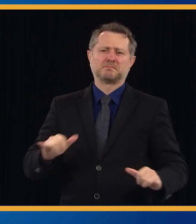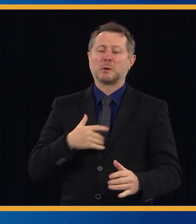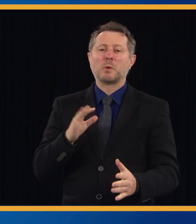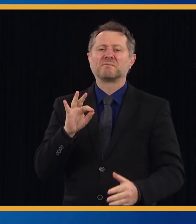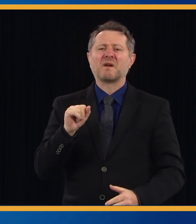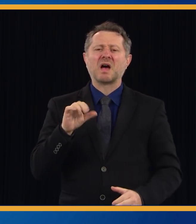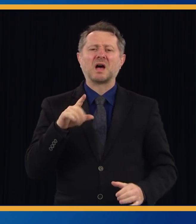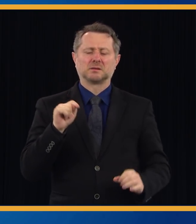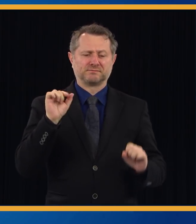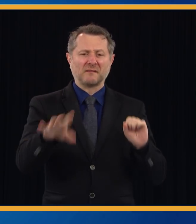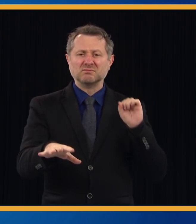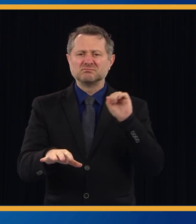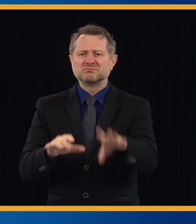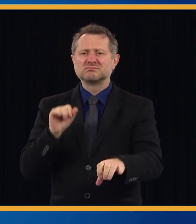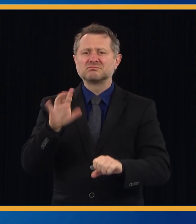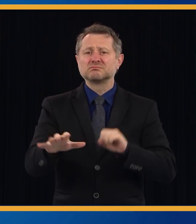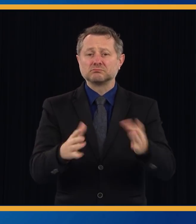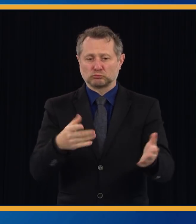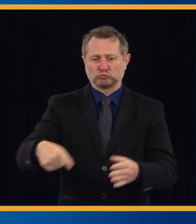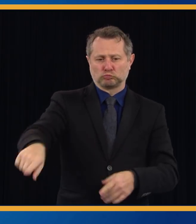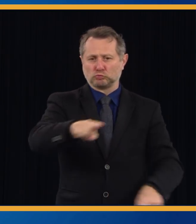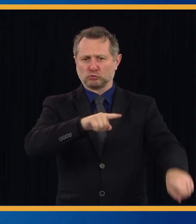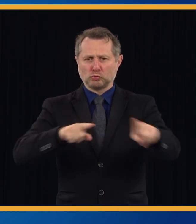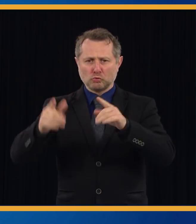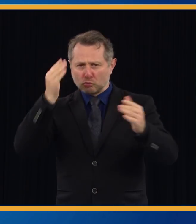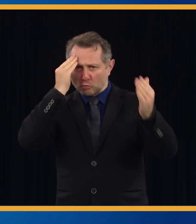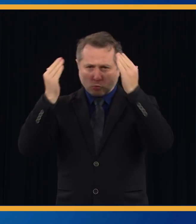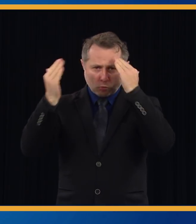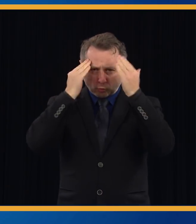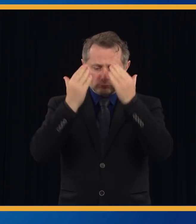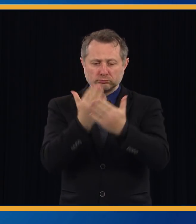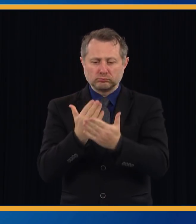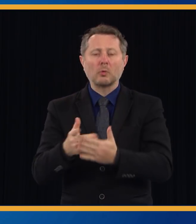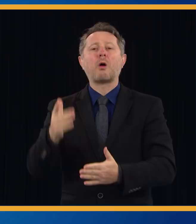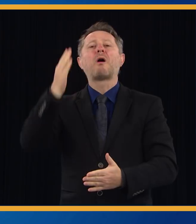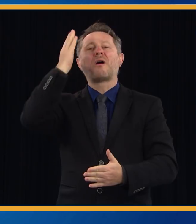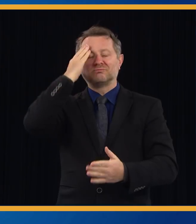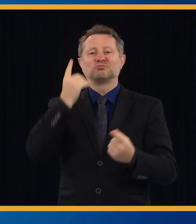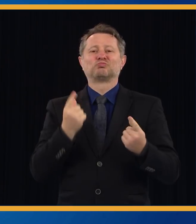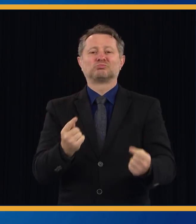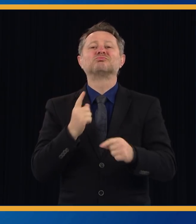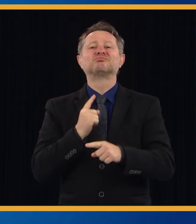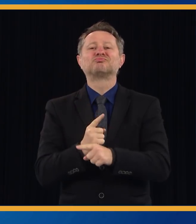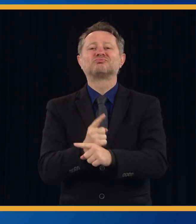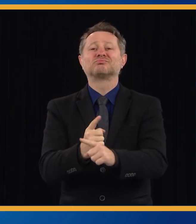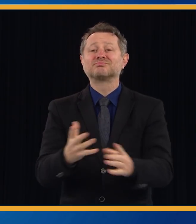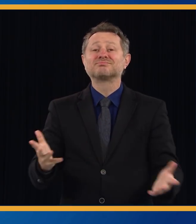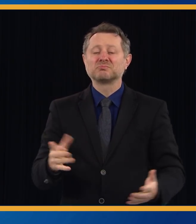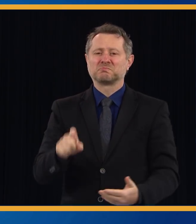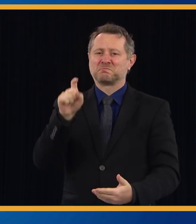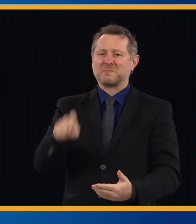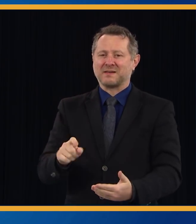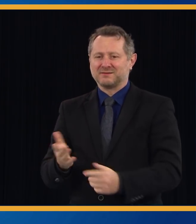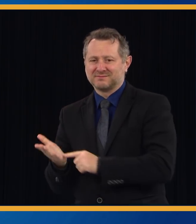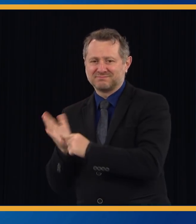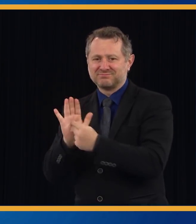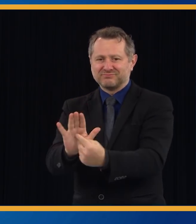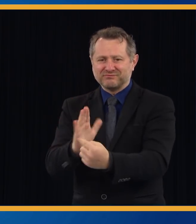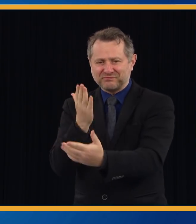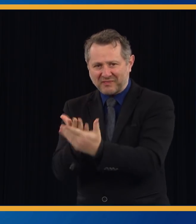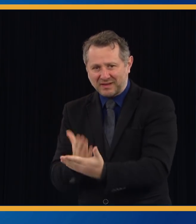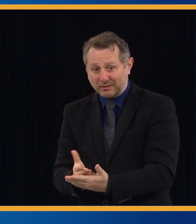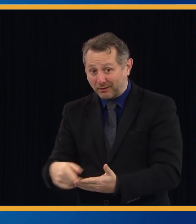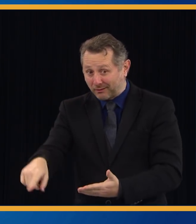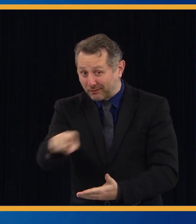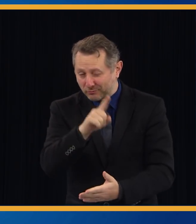act responsibly. But they have to have the facts, they have to buy into the plan, and it